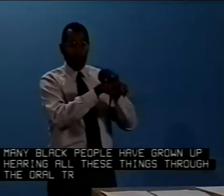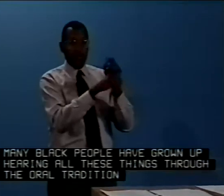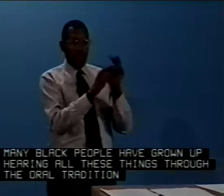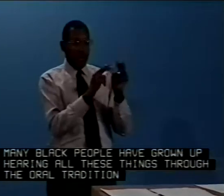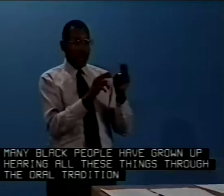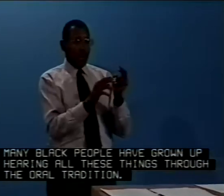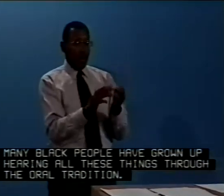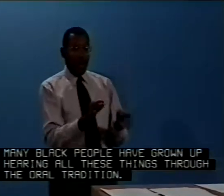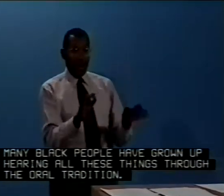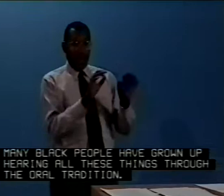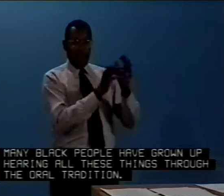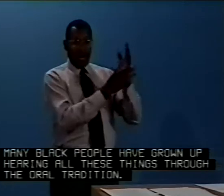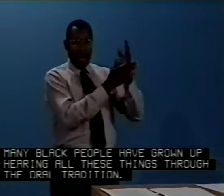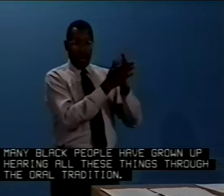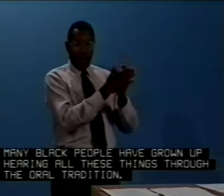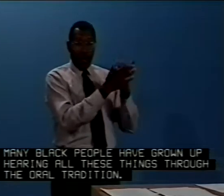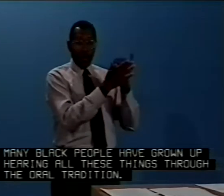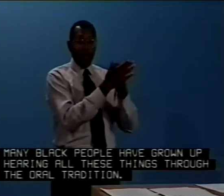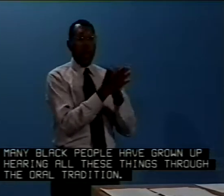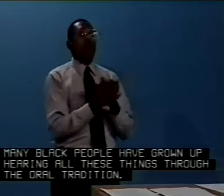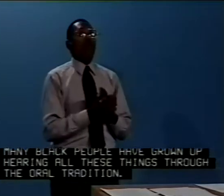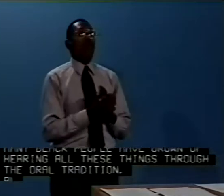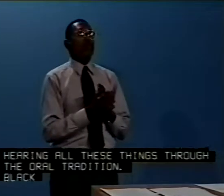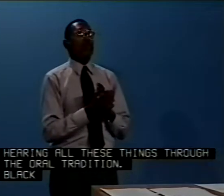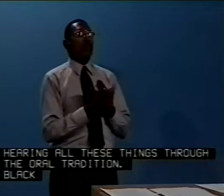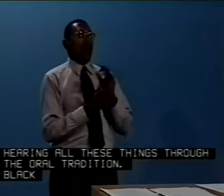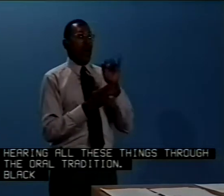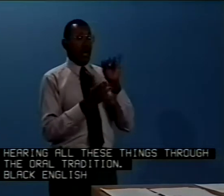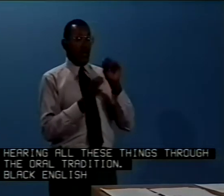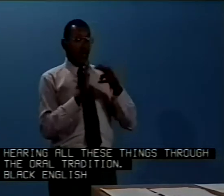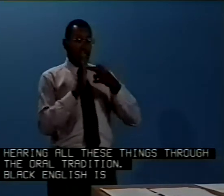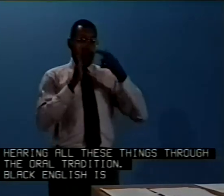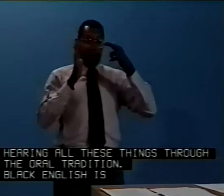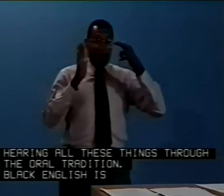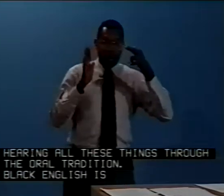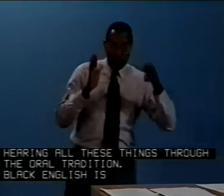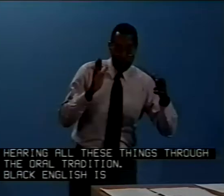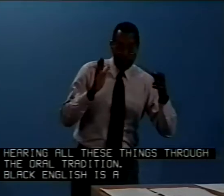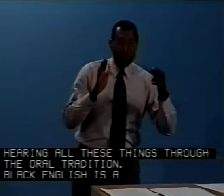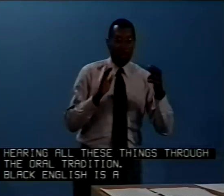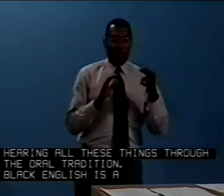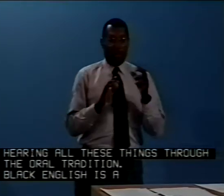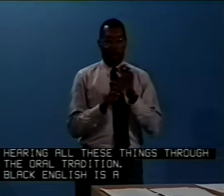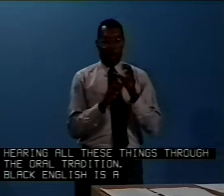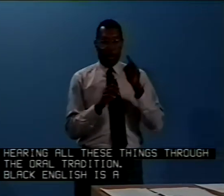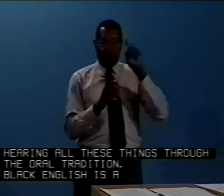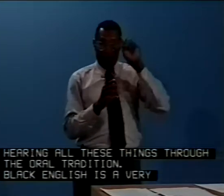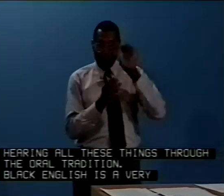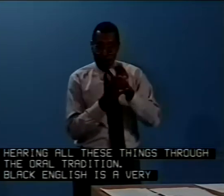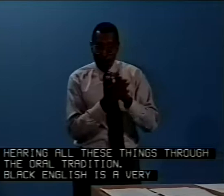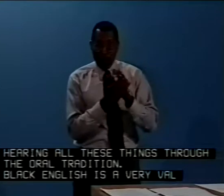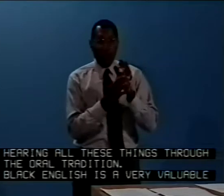Black English is a very valuable part of that, and it reflects cultural